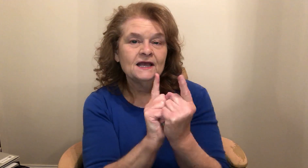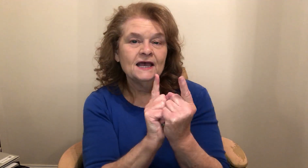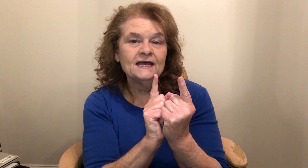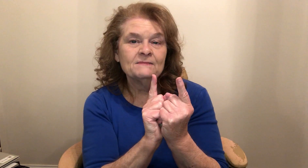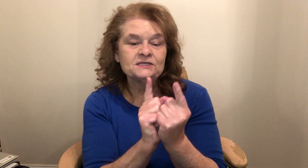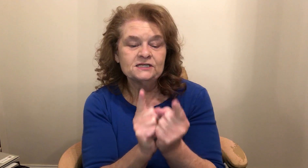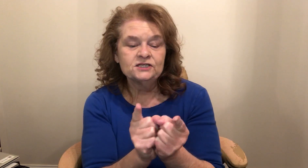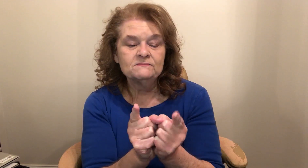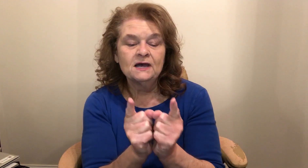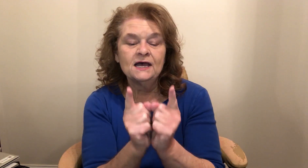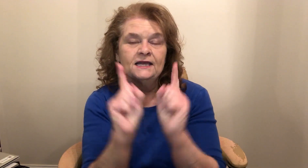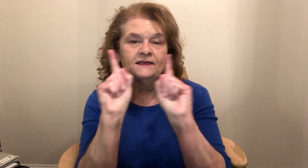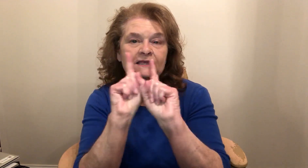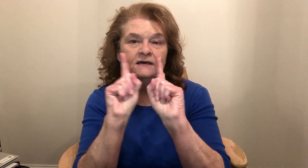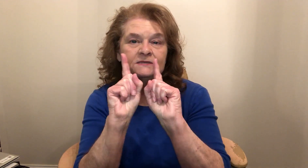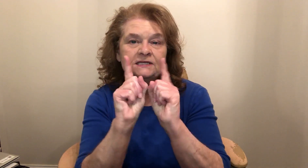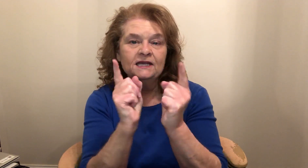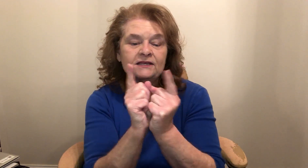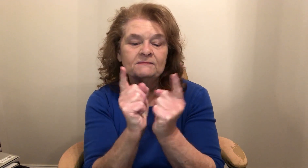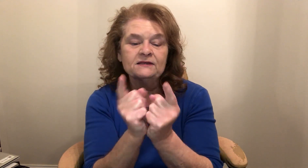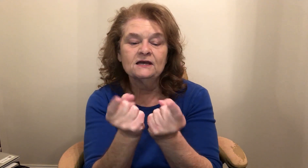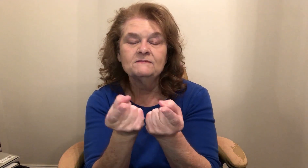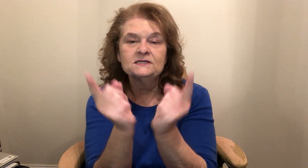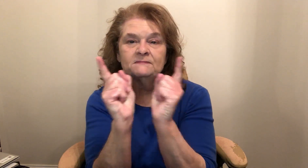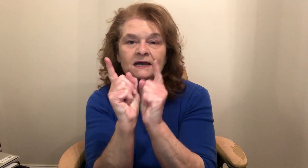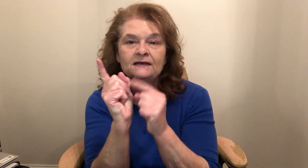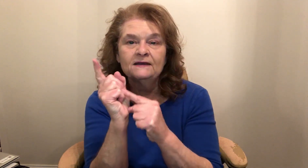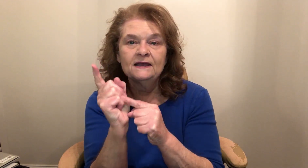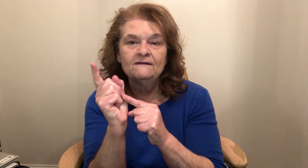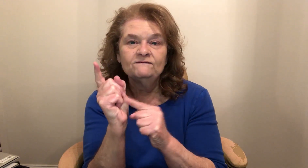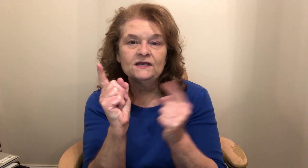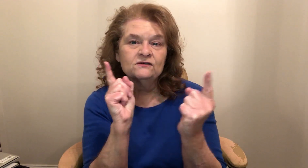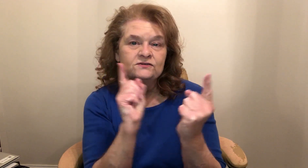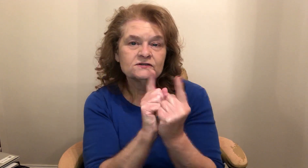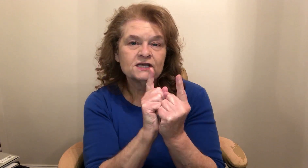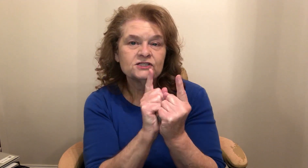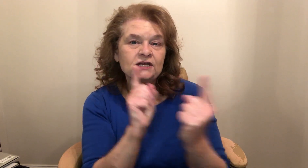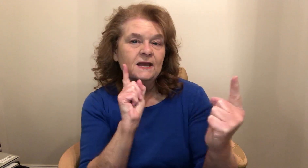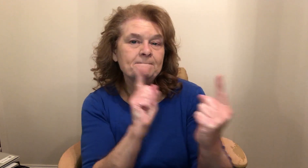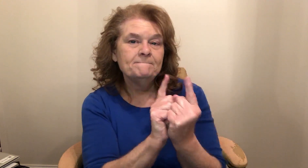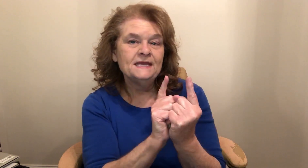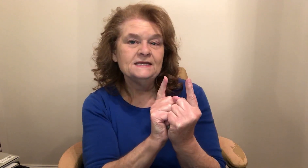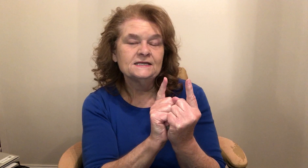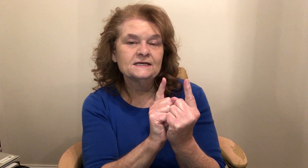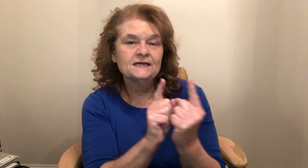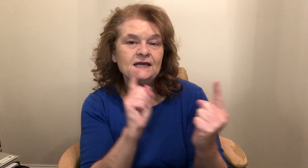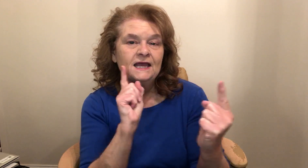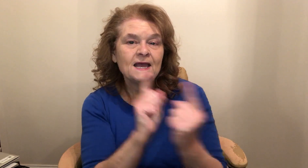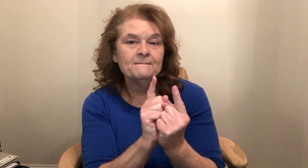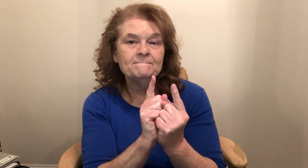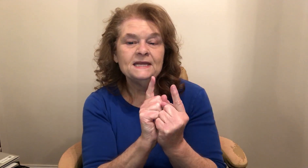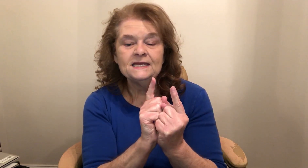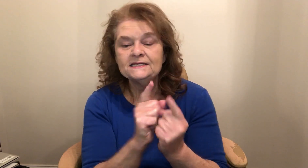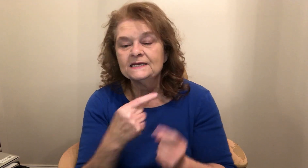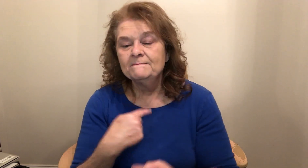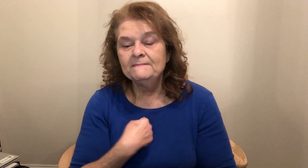and I'm touching my thumbs together. My thumbs and my fingers are touching. Meet. Meet